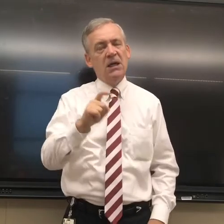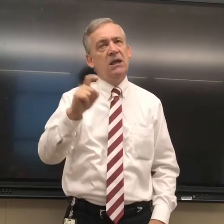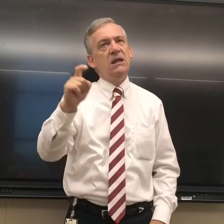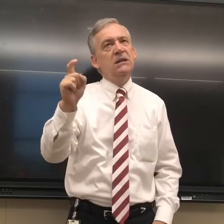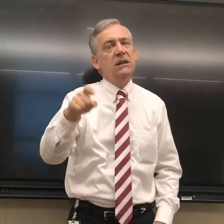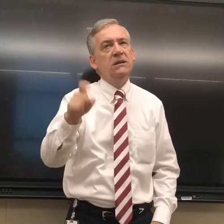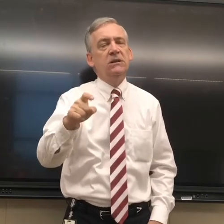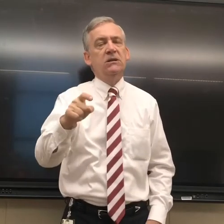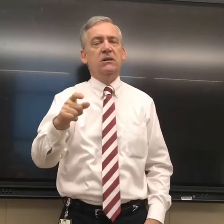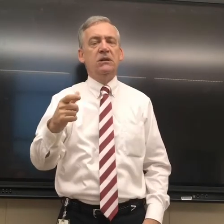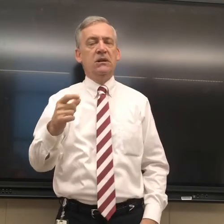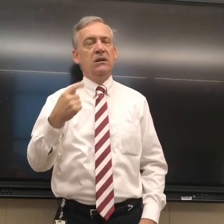dawn each day